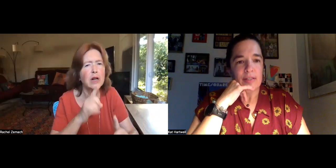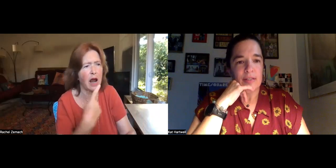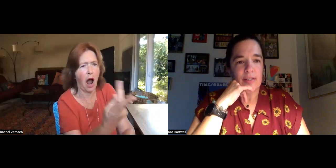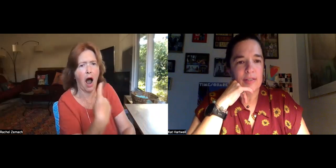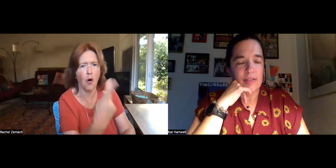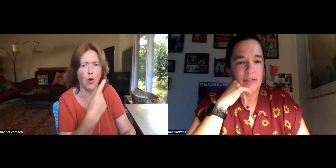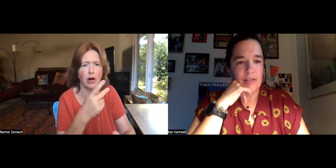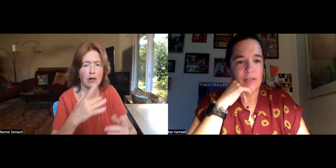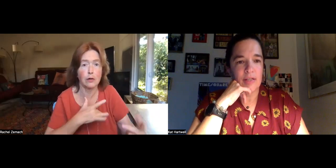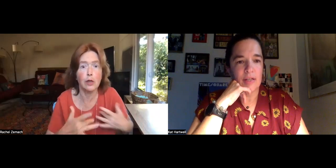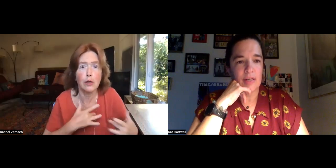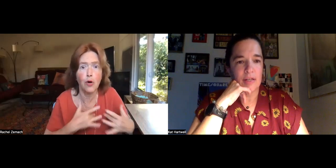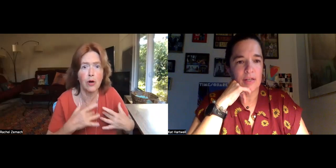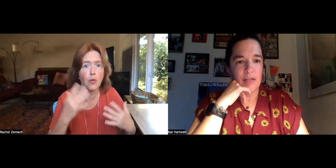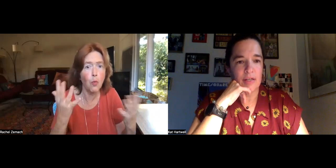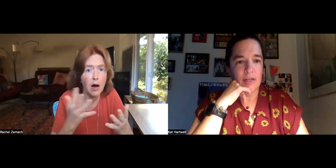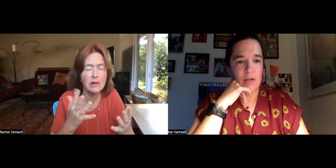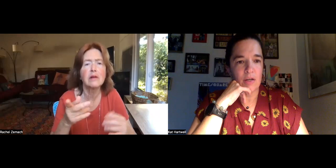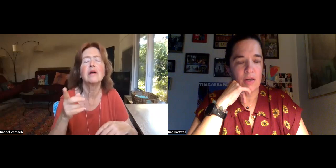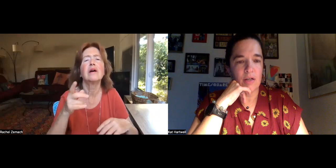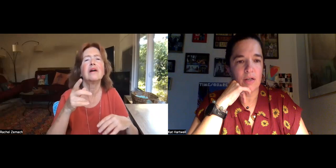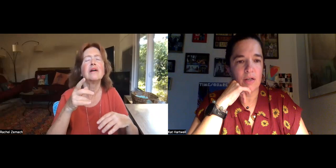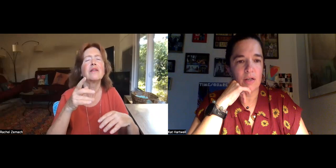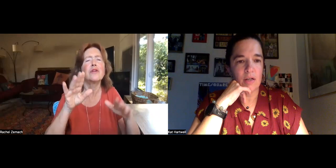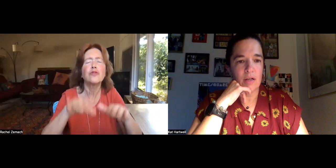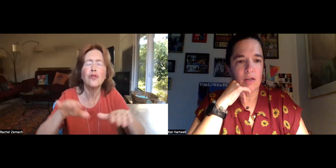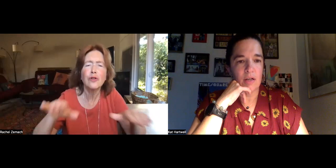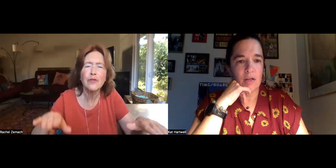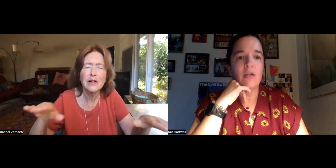really, our concern was the children